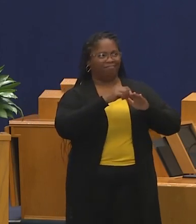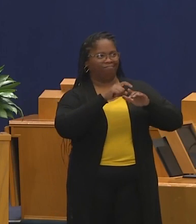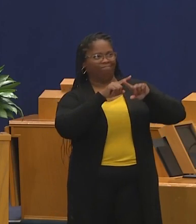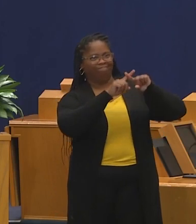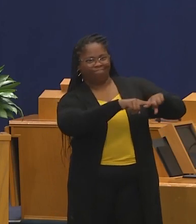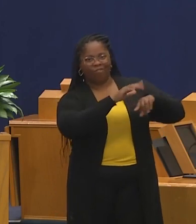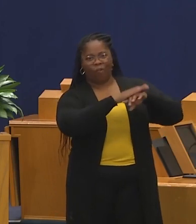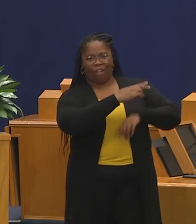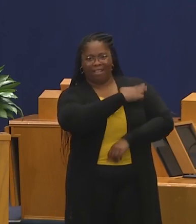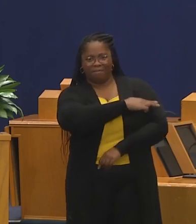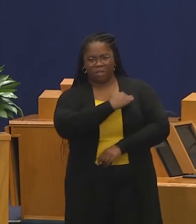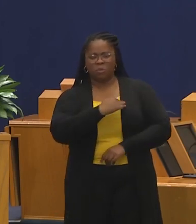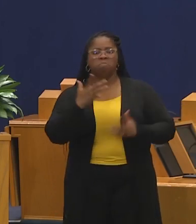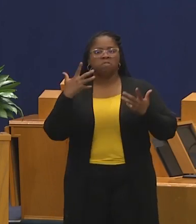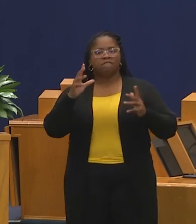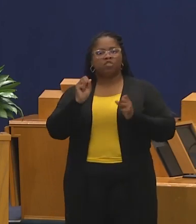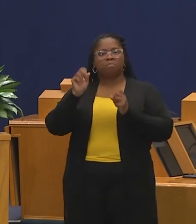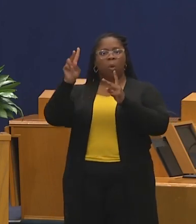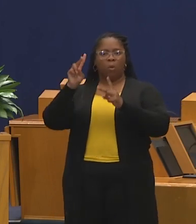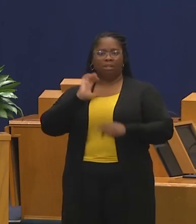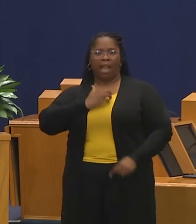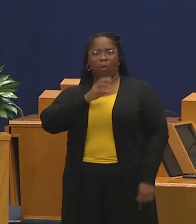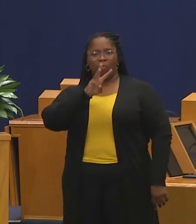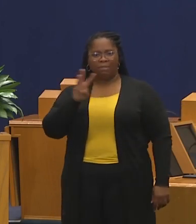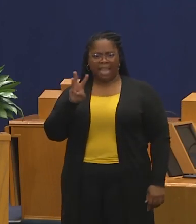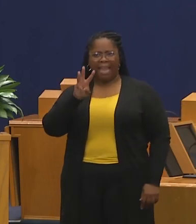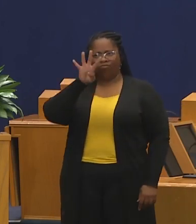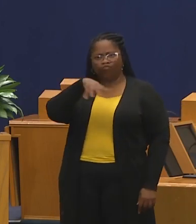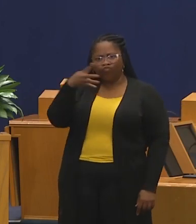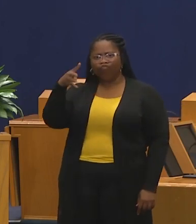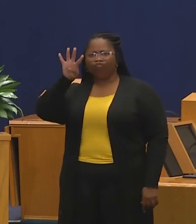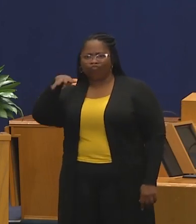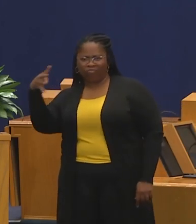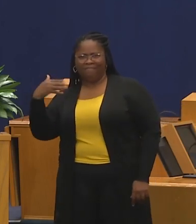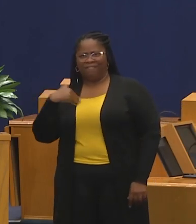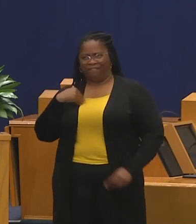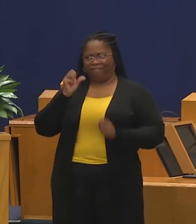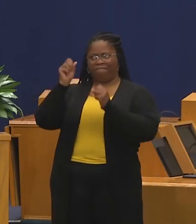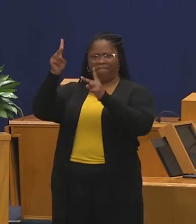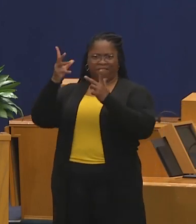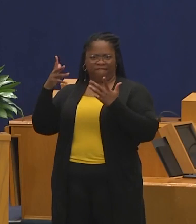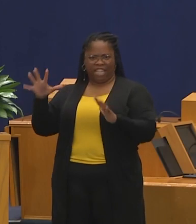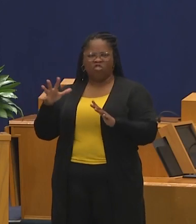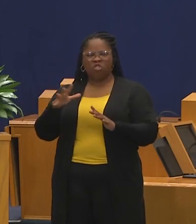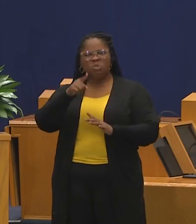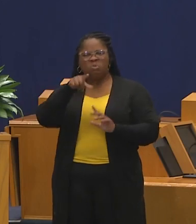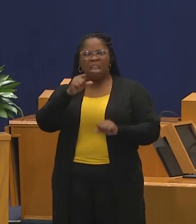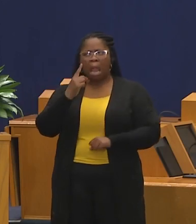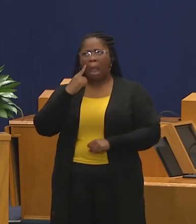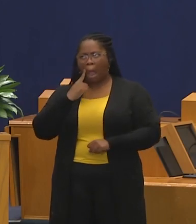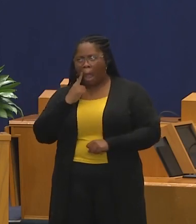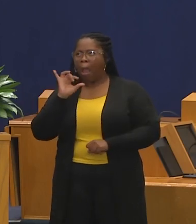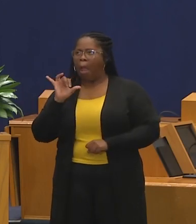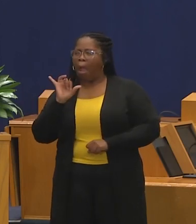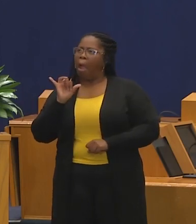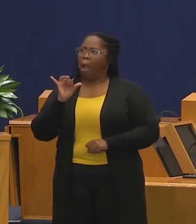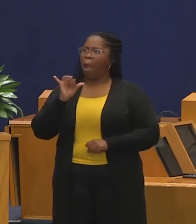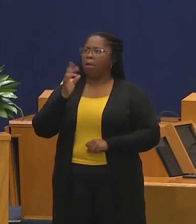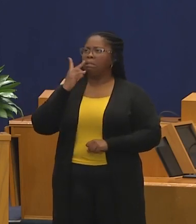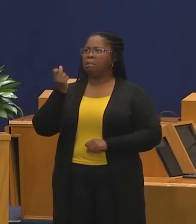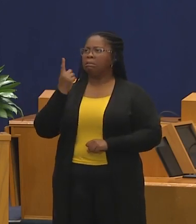to the county's COVID-19 website a set of charts and graphs that help display more visually what I'll walk you through now.